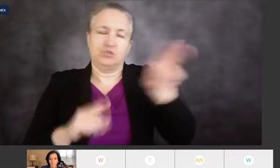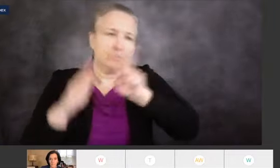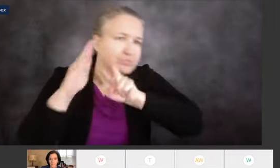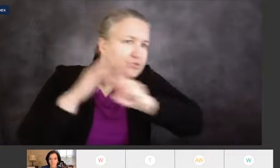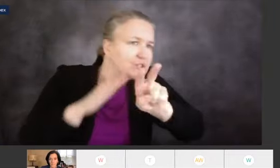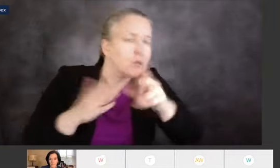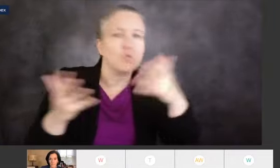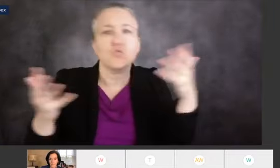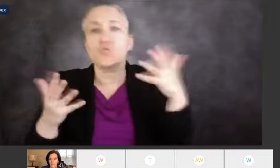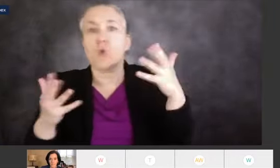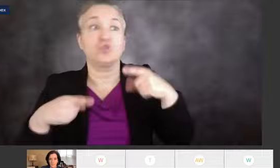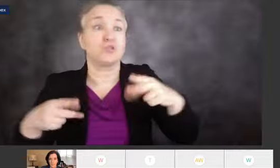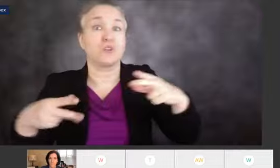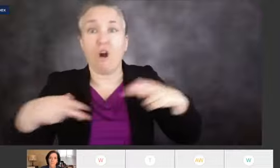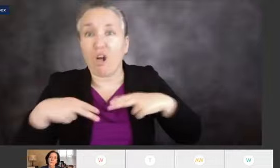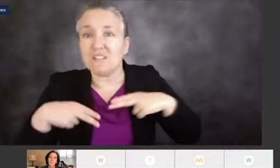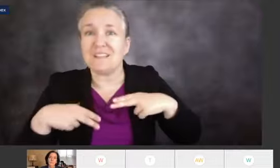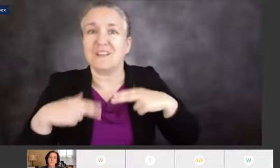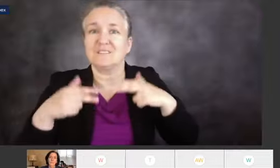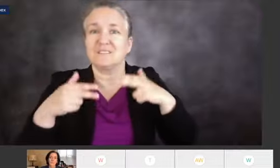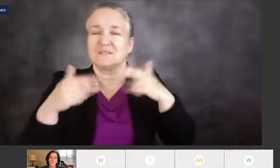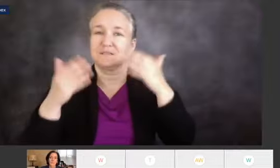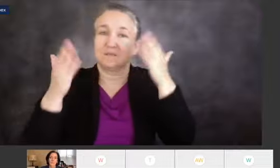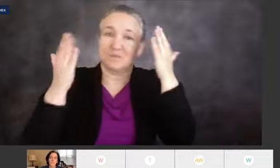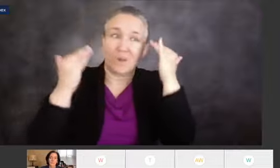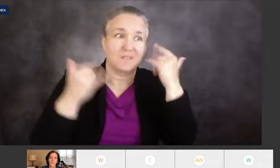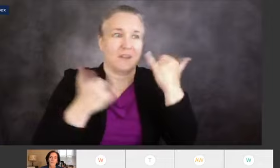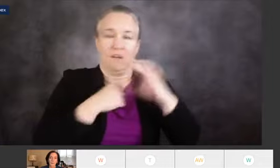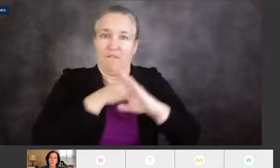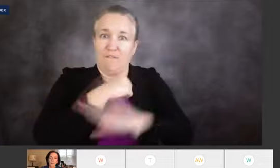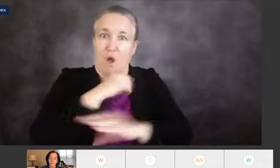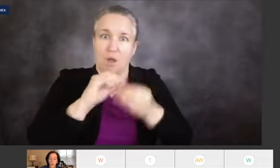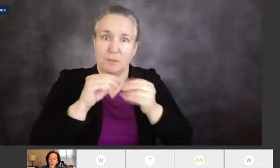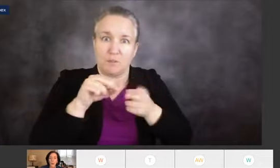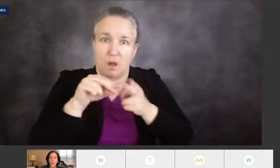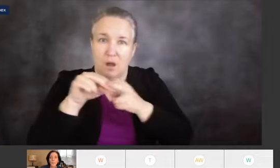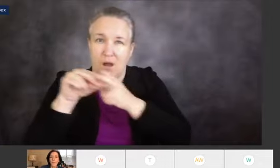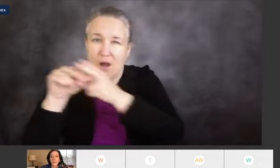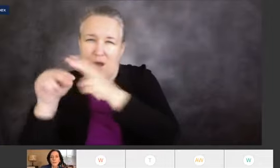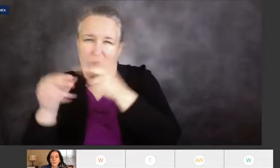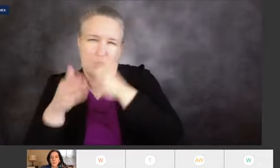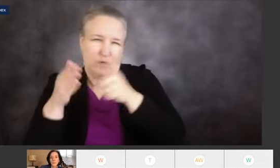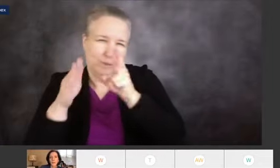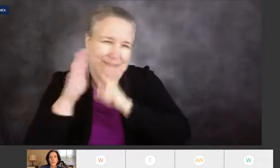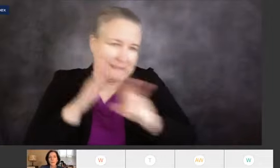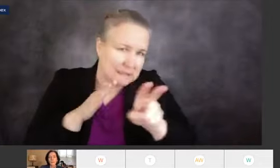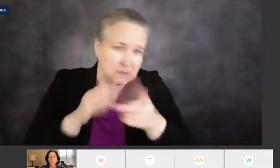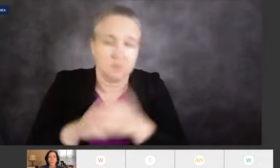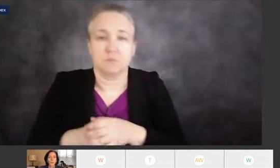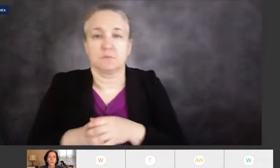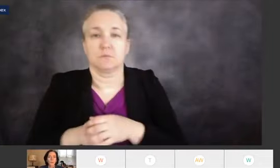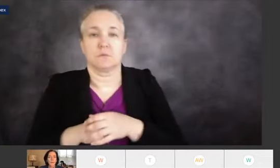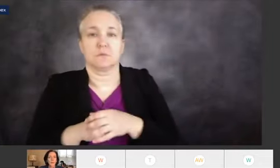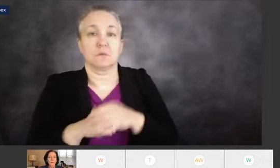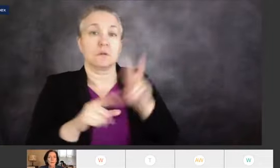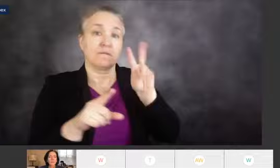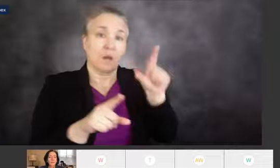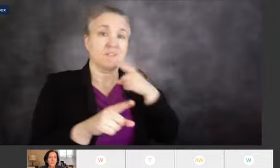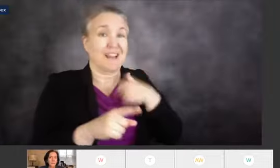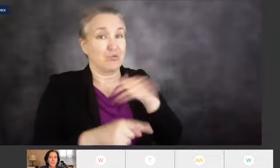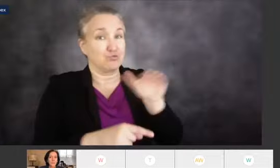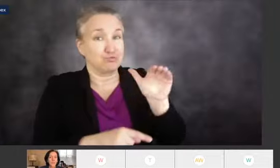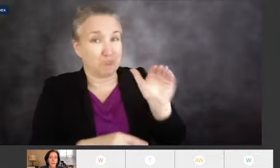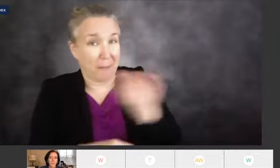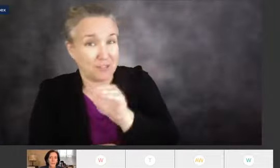the holidays, since we're in the middle of this fall resurgence? Yeah. Well, I would just remind you that we had